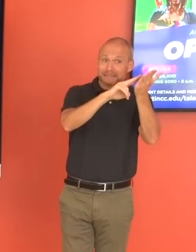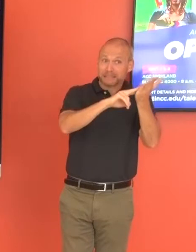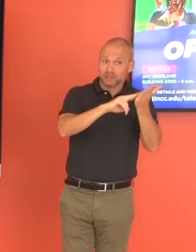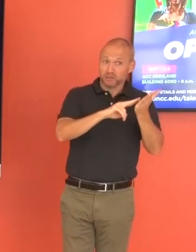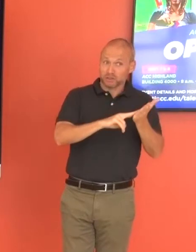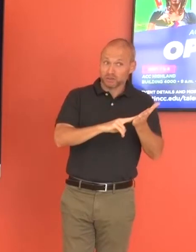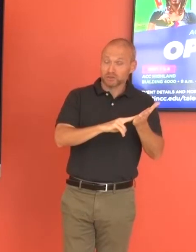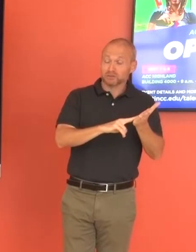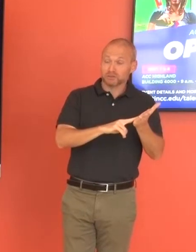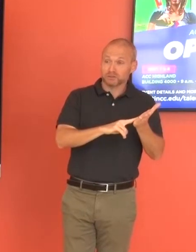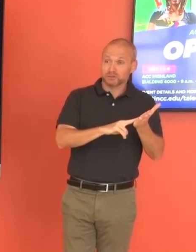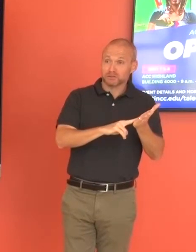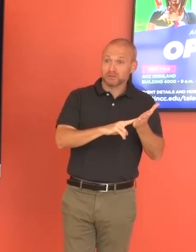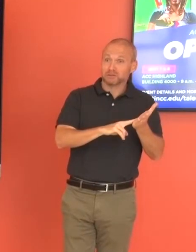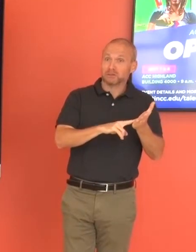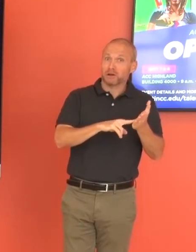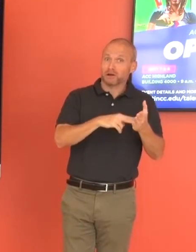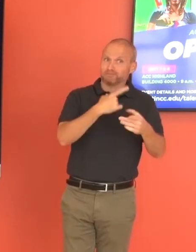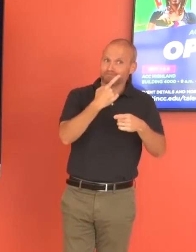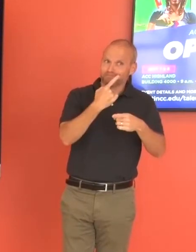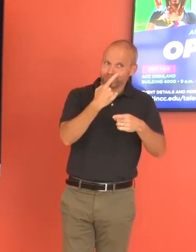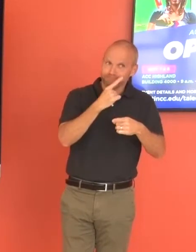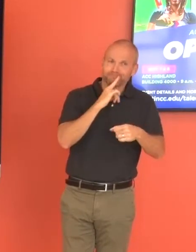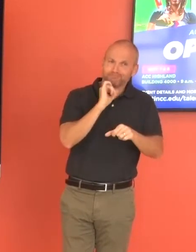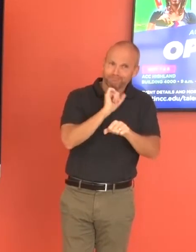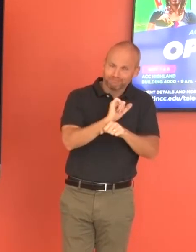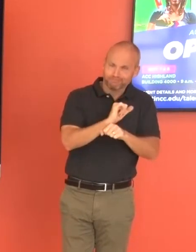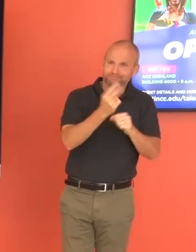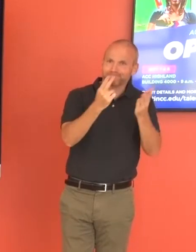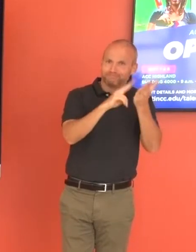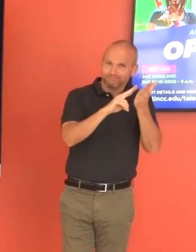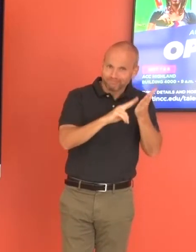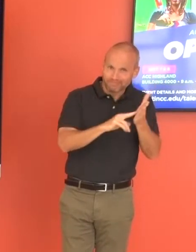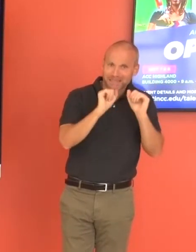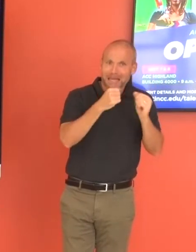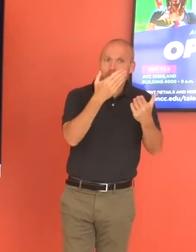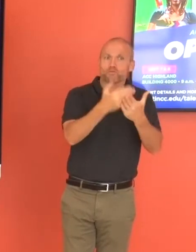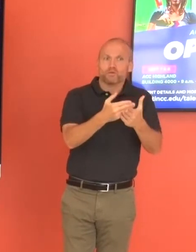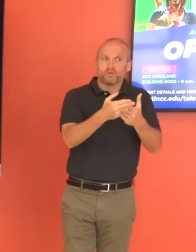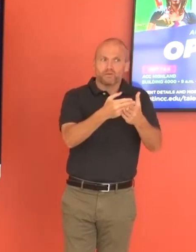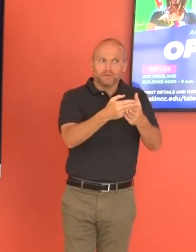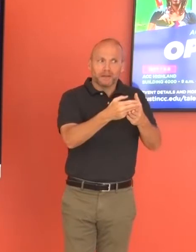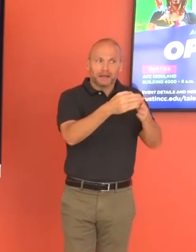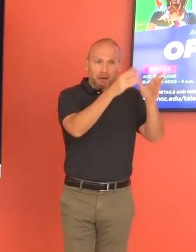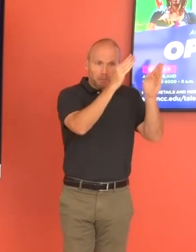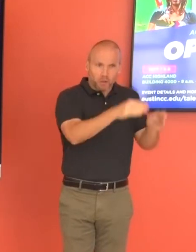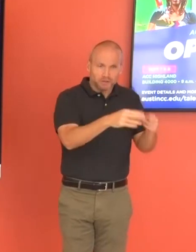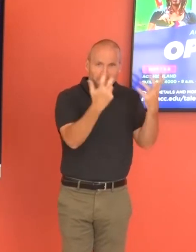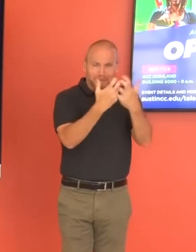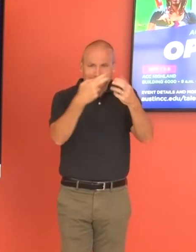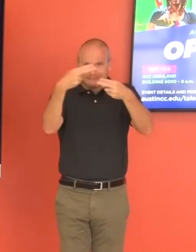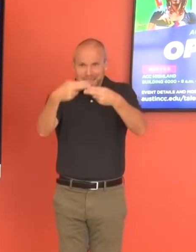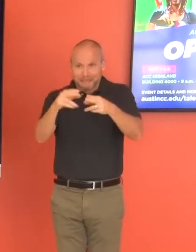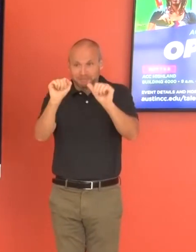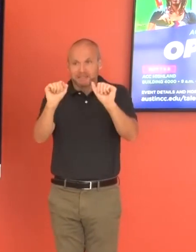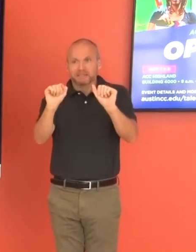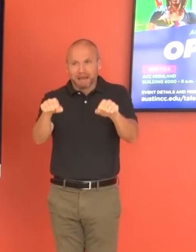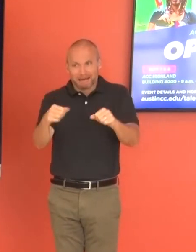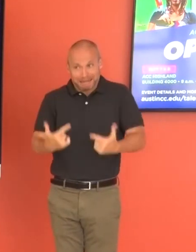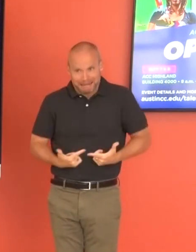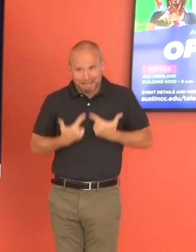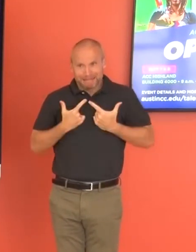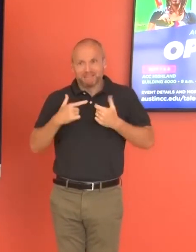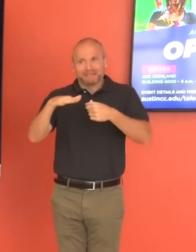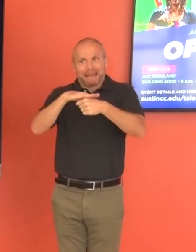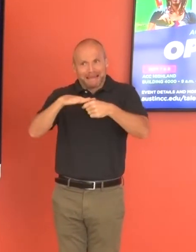are adequate and that can be verified as citizens of that either